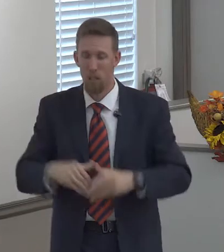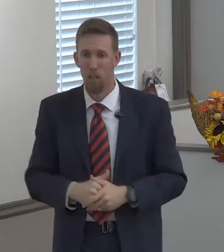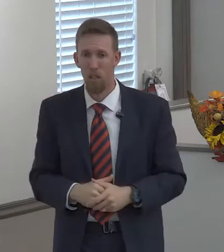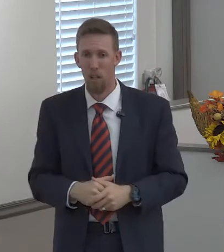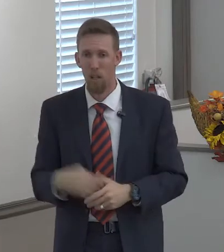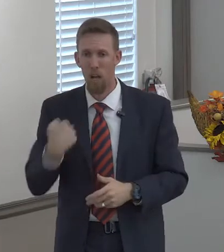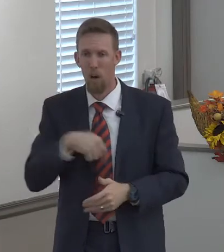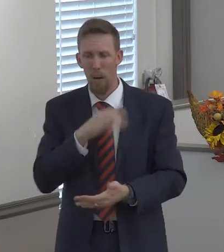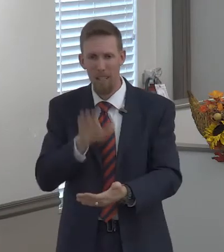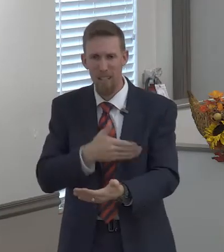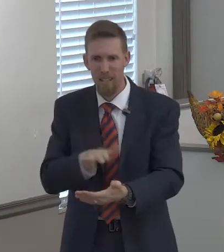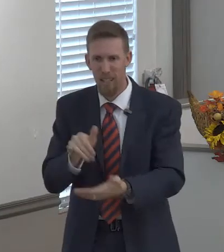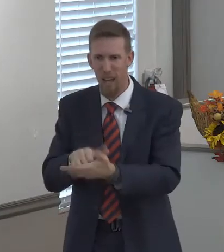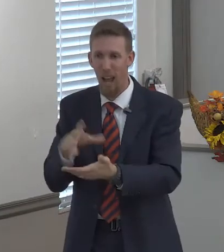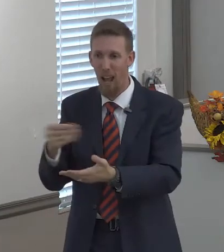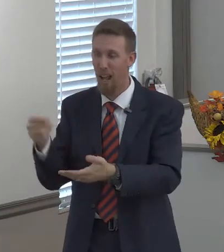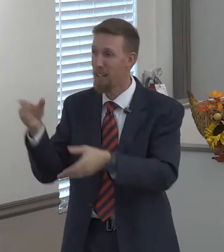And you could hear them.